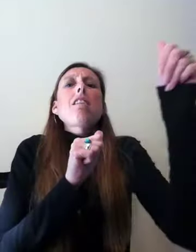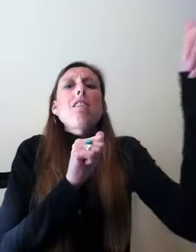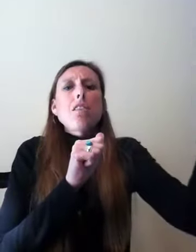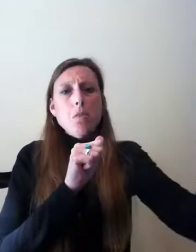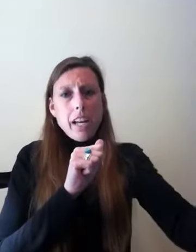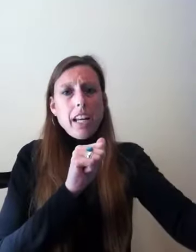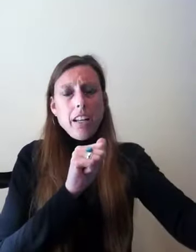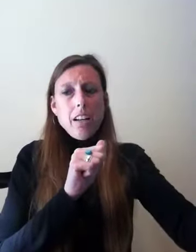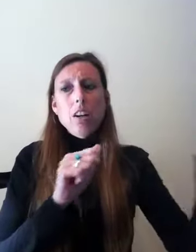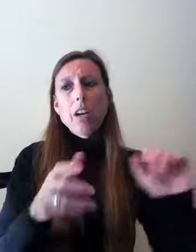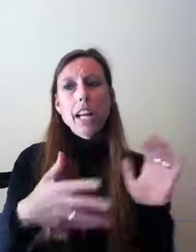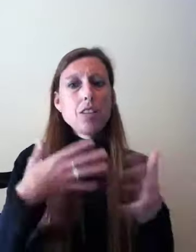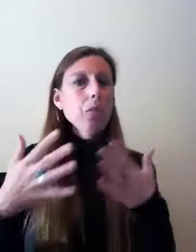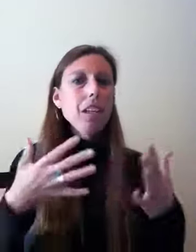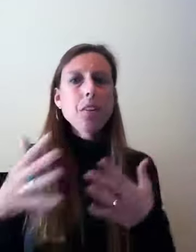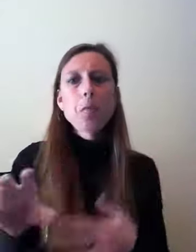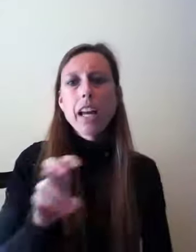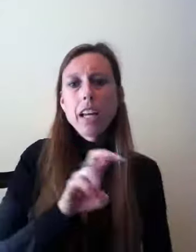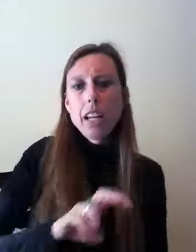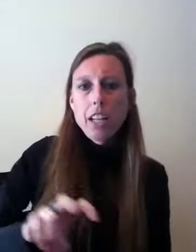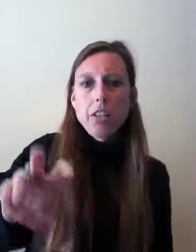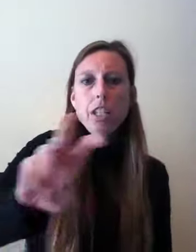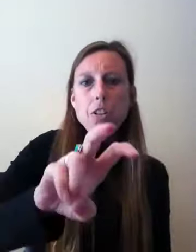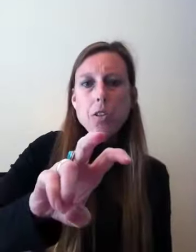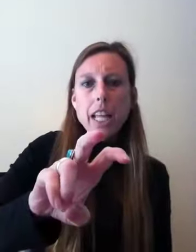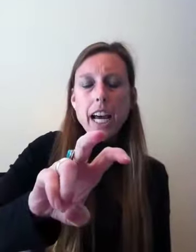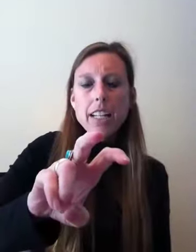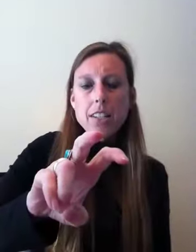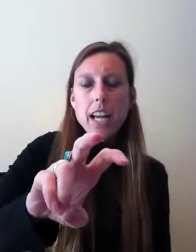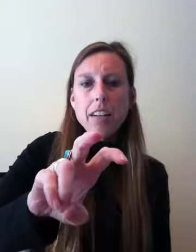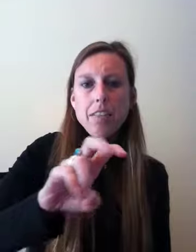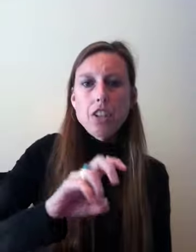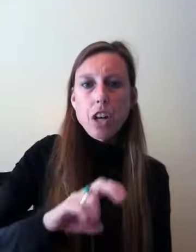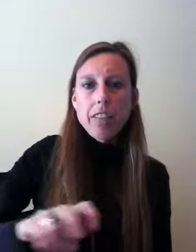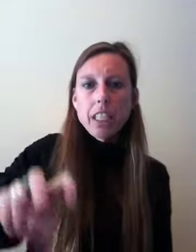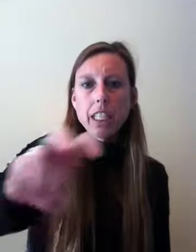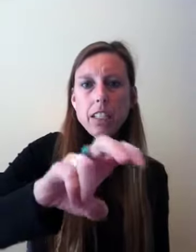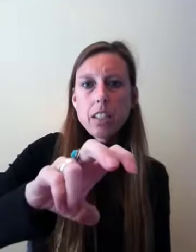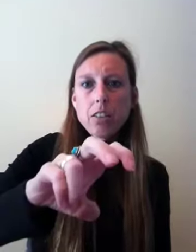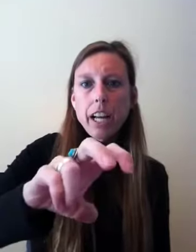far away. Okay, so either way, you can use that sign for traveling. Okay,